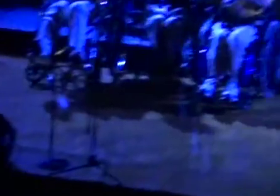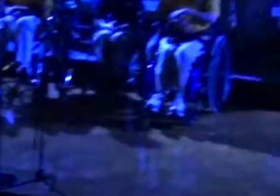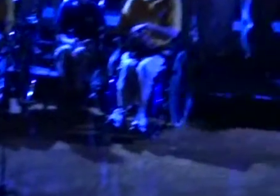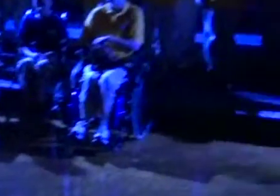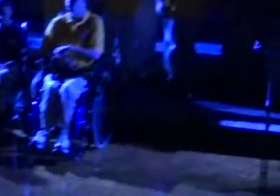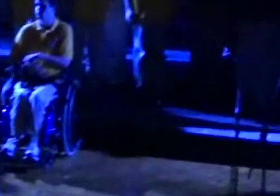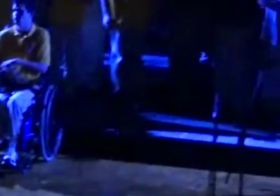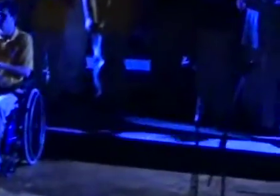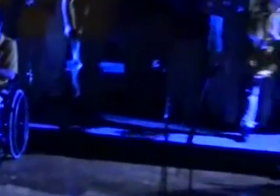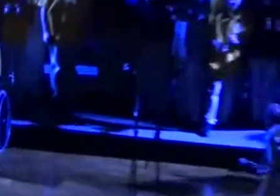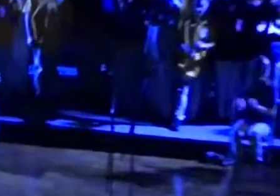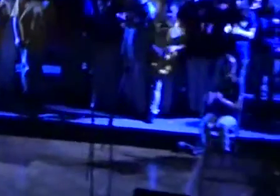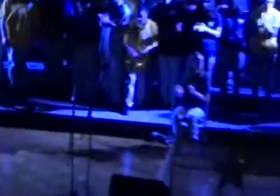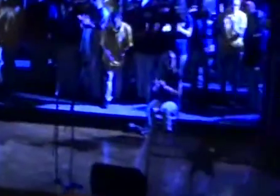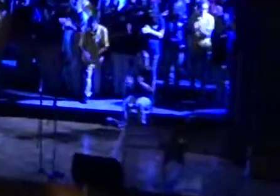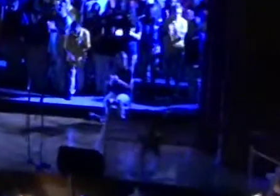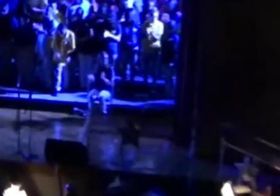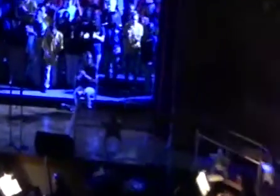directors.